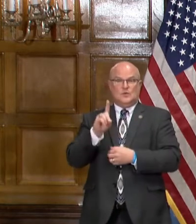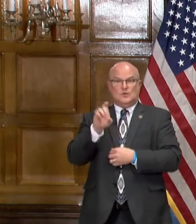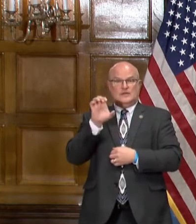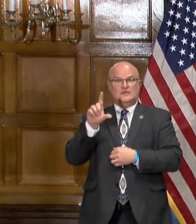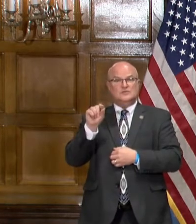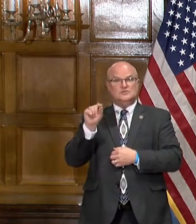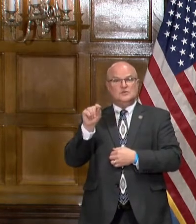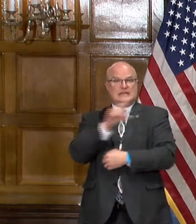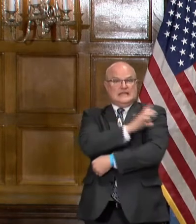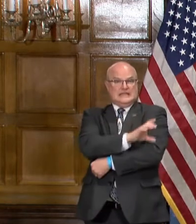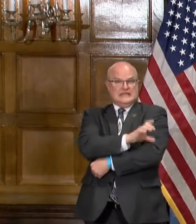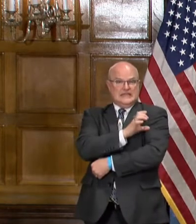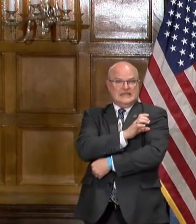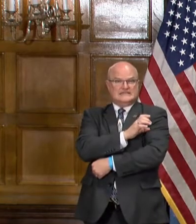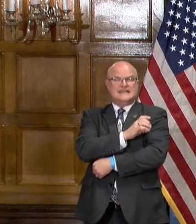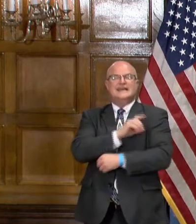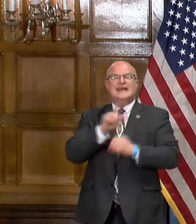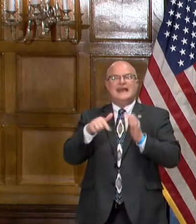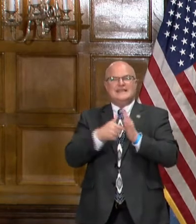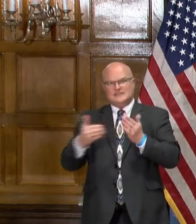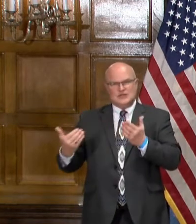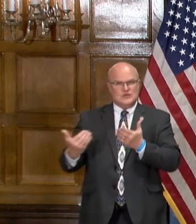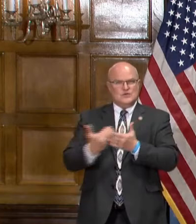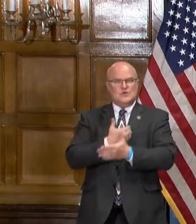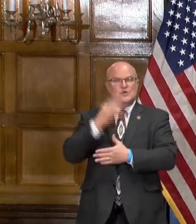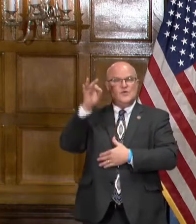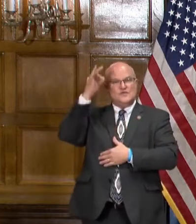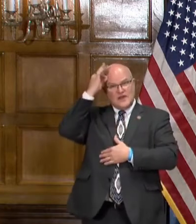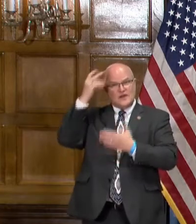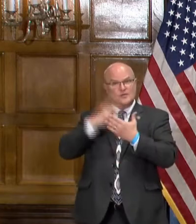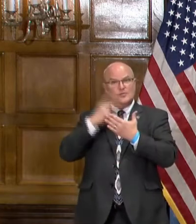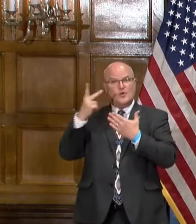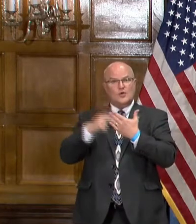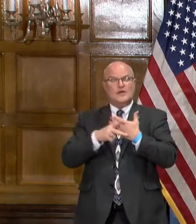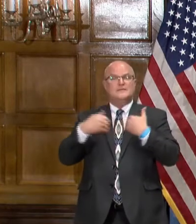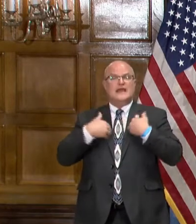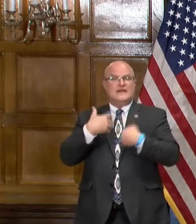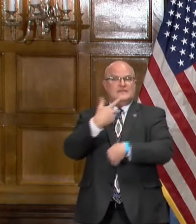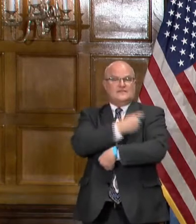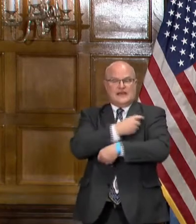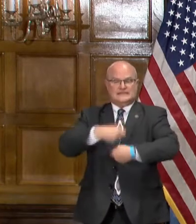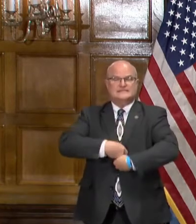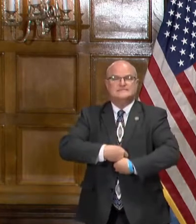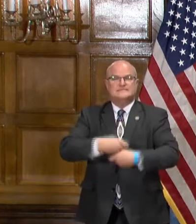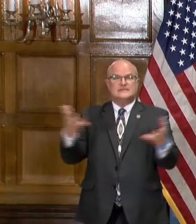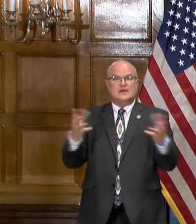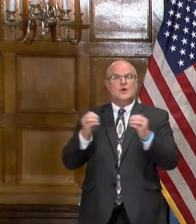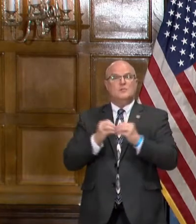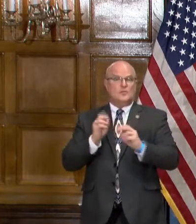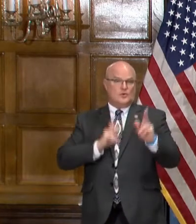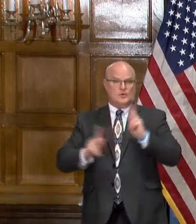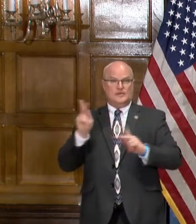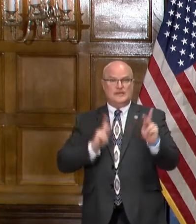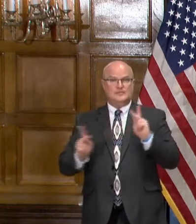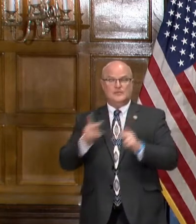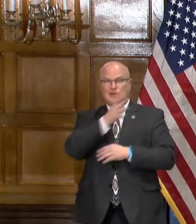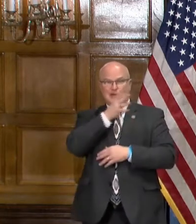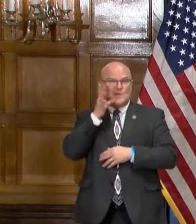this will be a start of a new federal effort to get the vaccines out to more of the population in